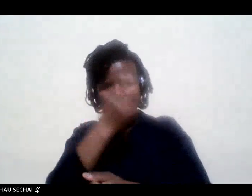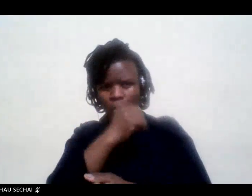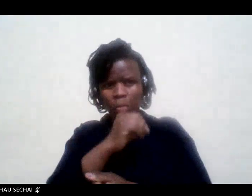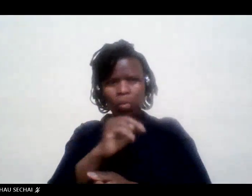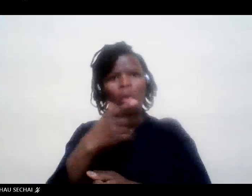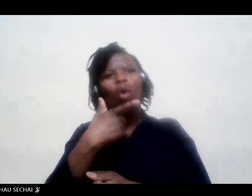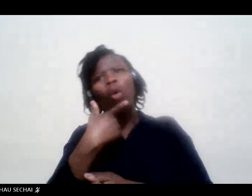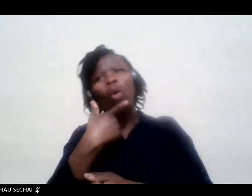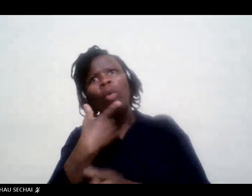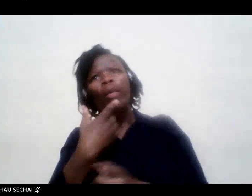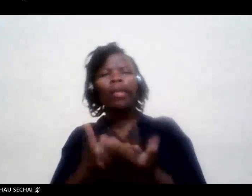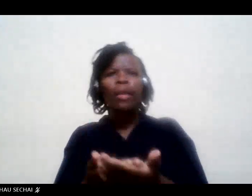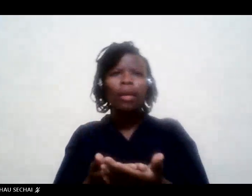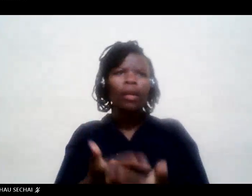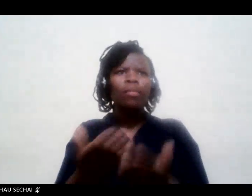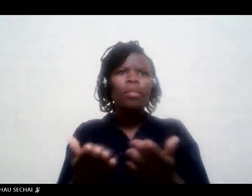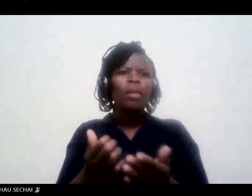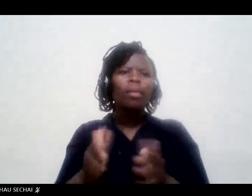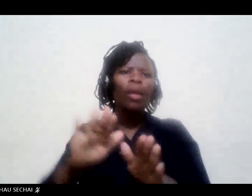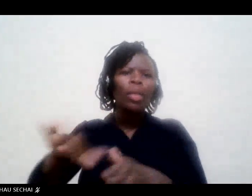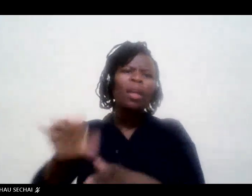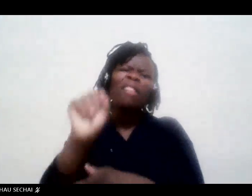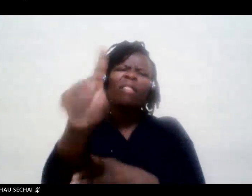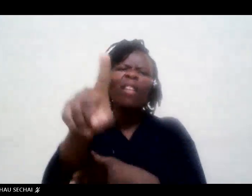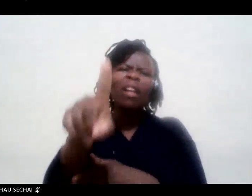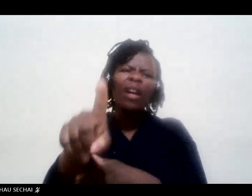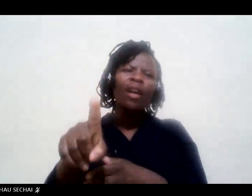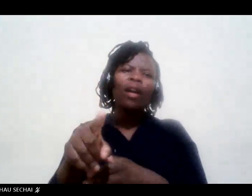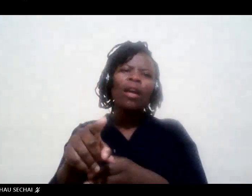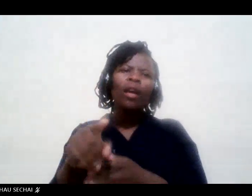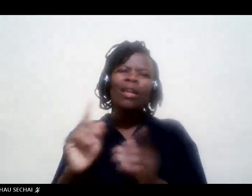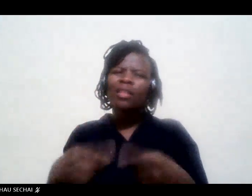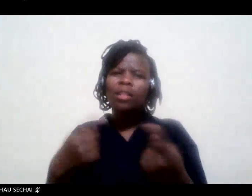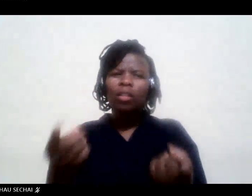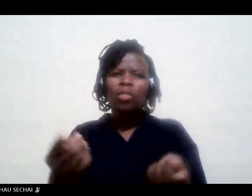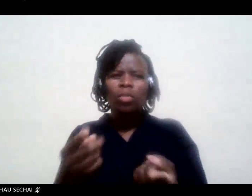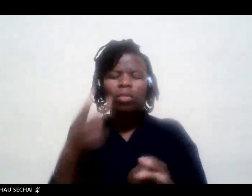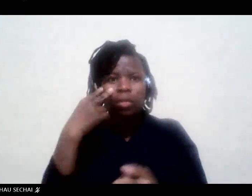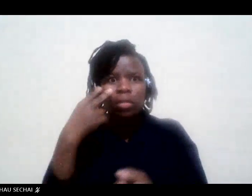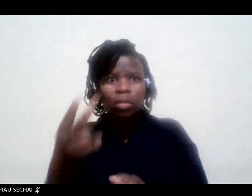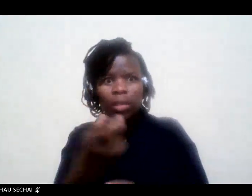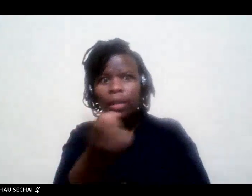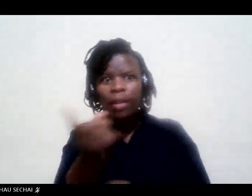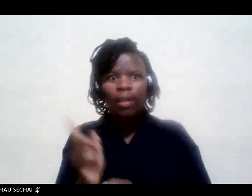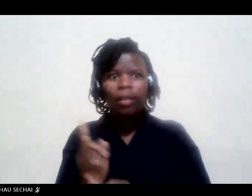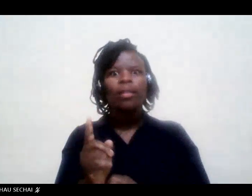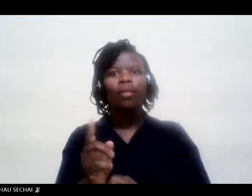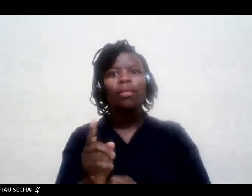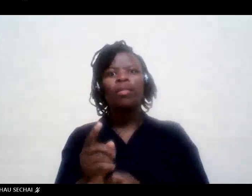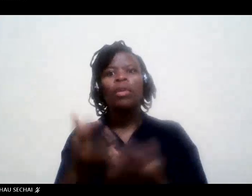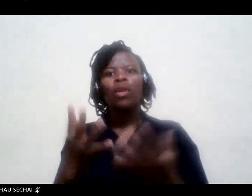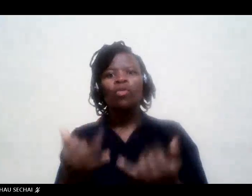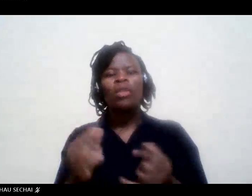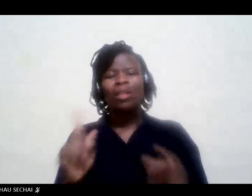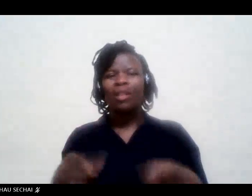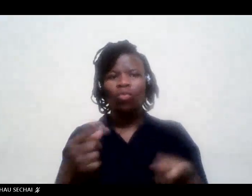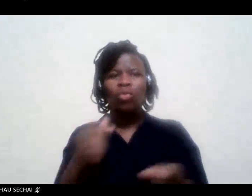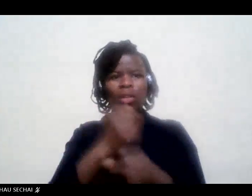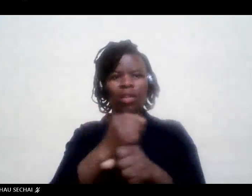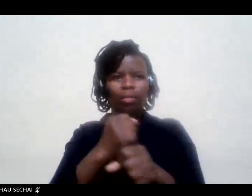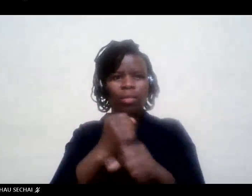far away, because so that if we don't see them, then we don't have to deal with the uncomfortable emotions we